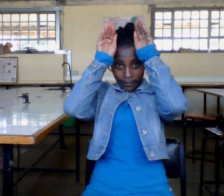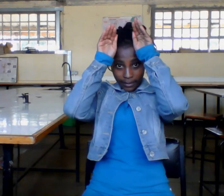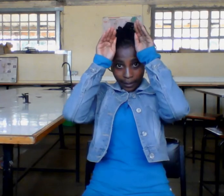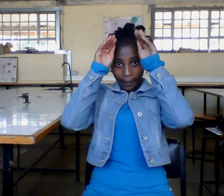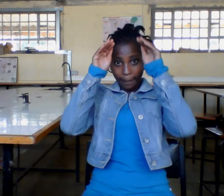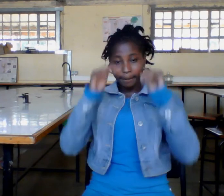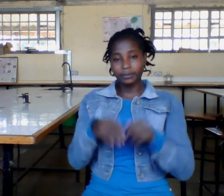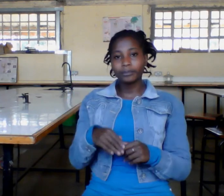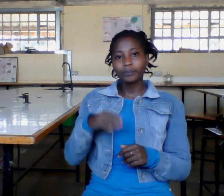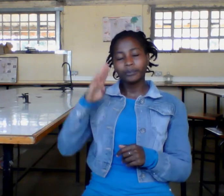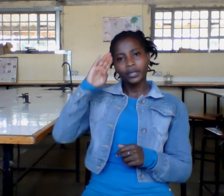ruler